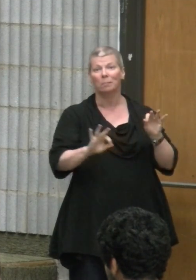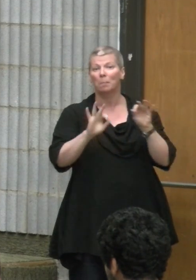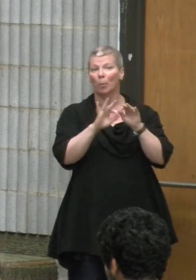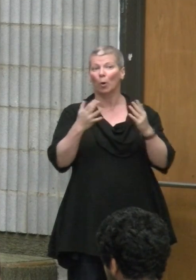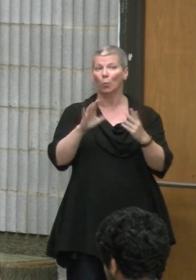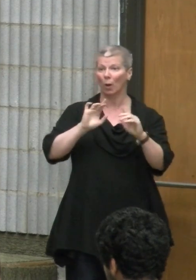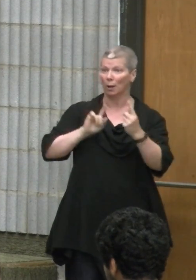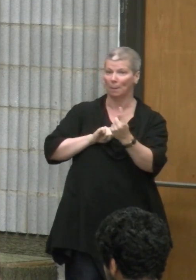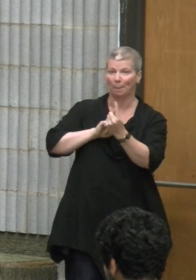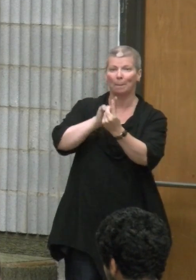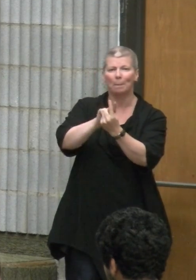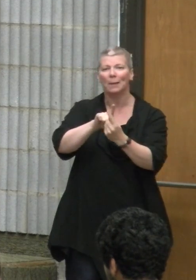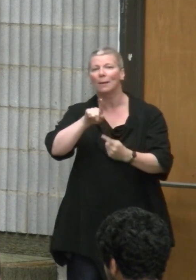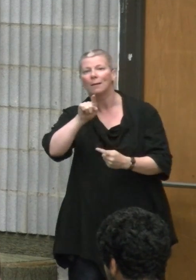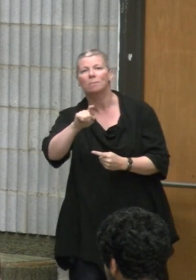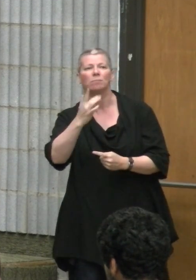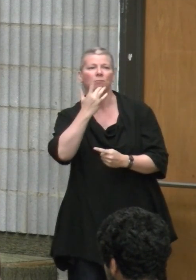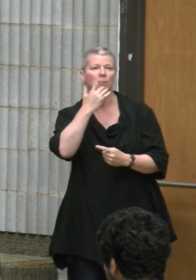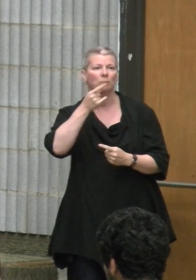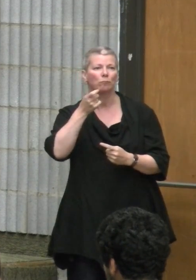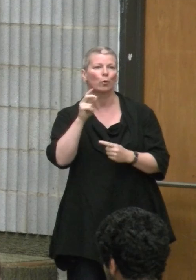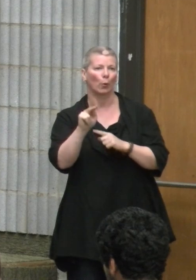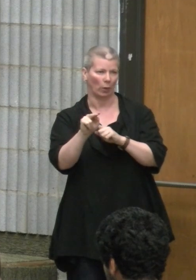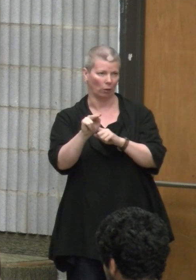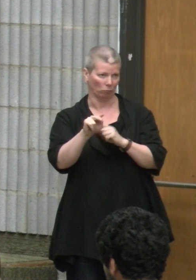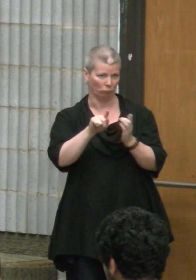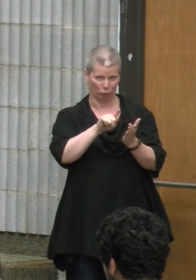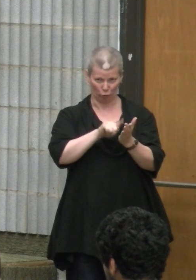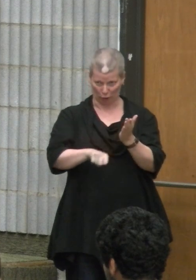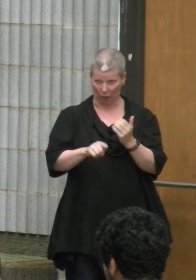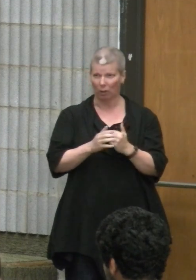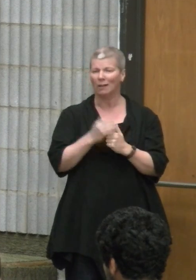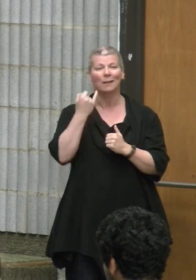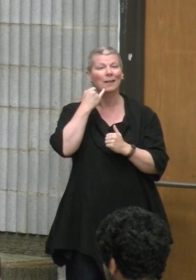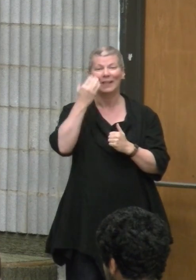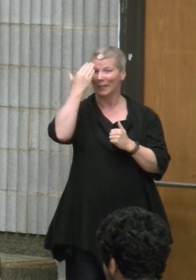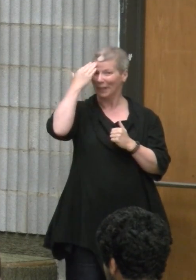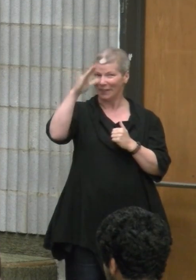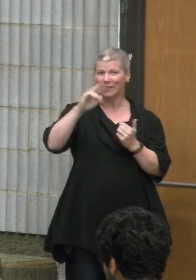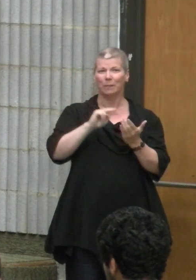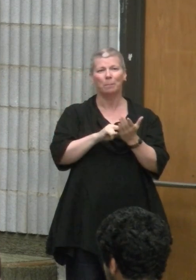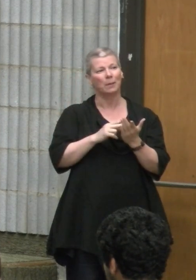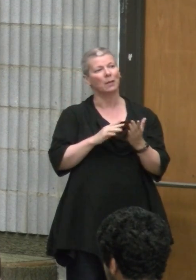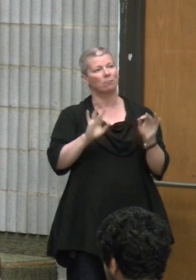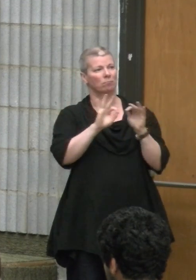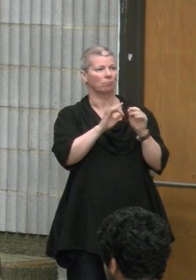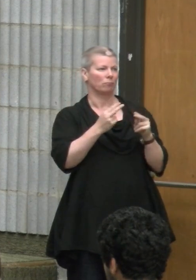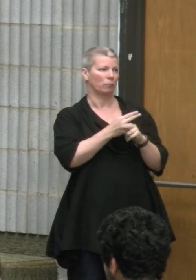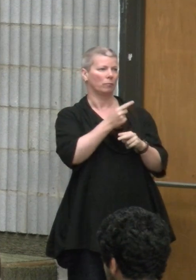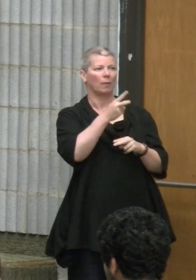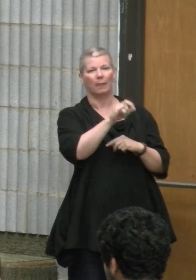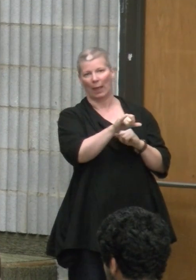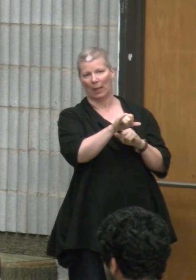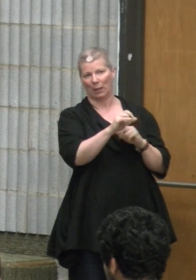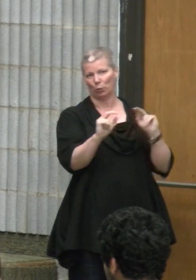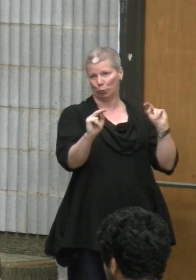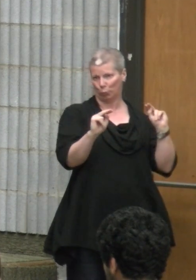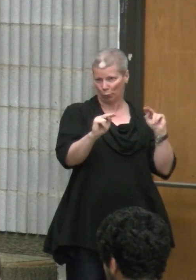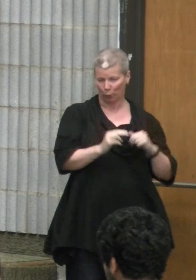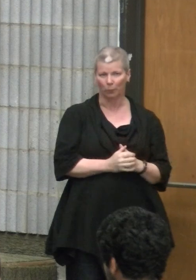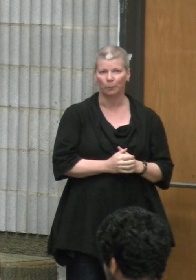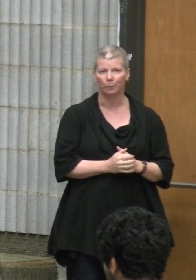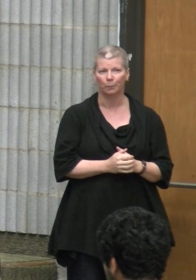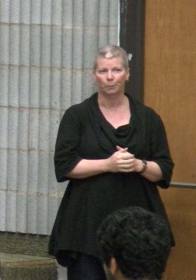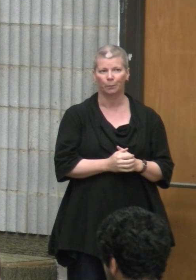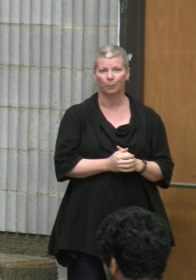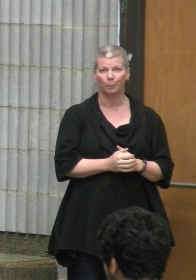use, and in the event that you don't know someone's pronouns, try to use gender-neutral pronouns, such as they. Finally, in this